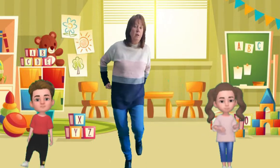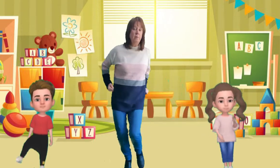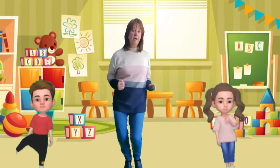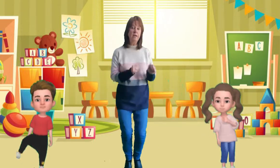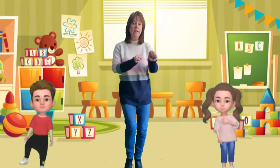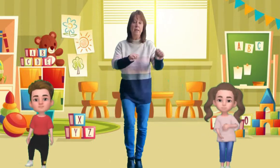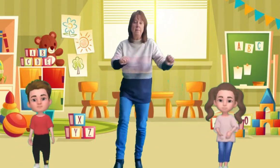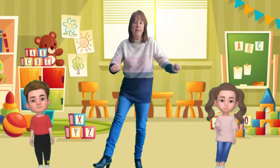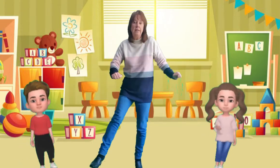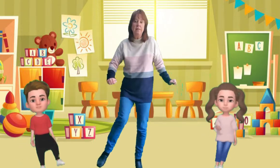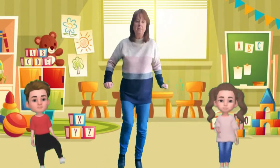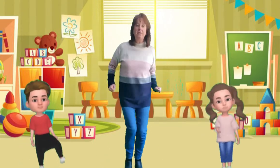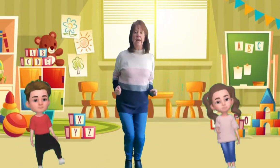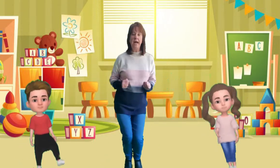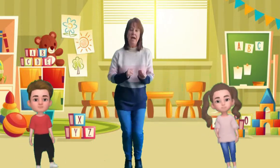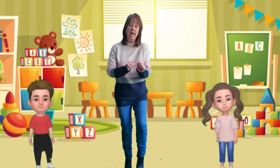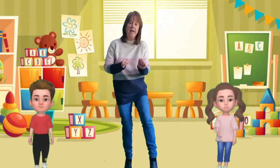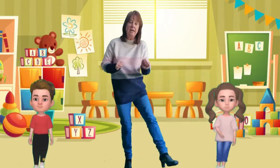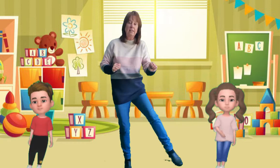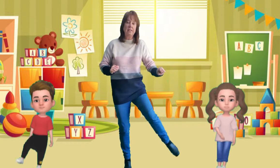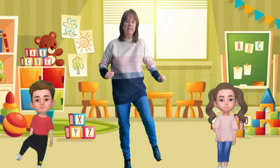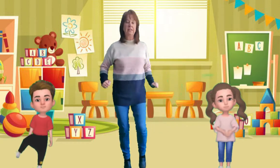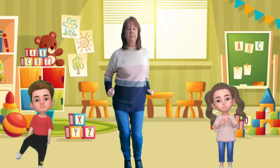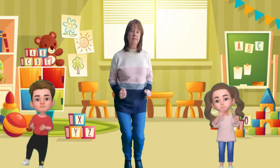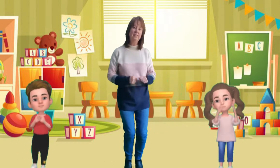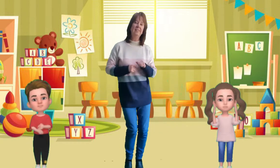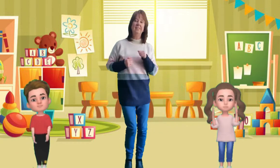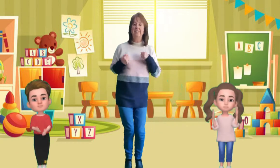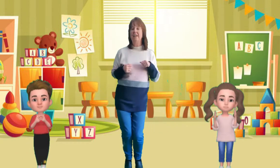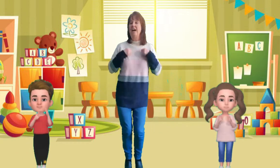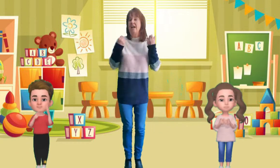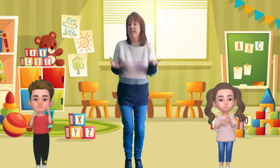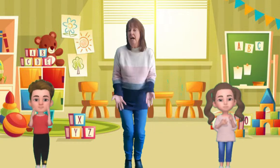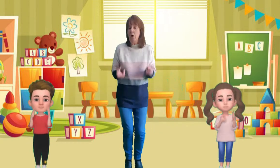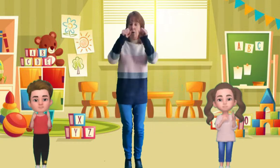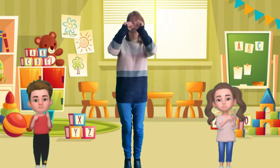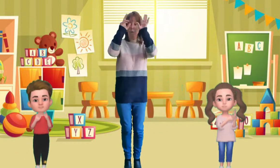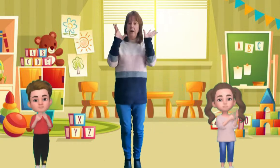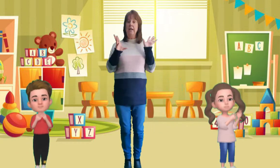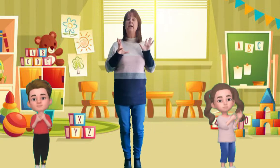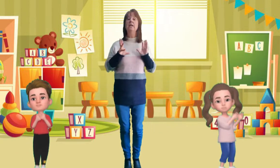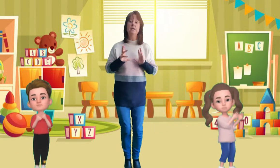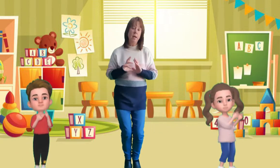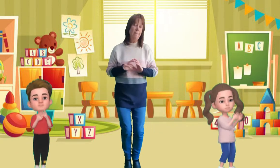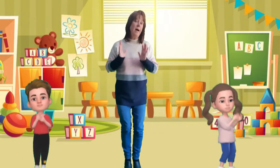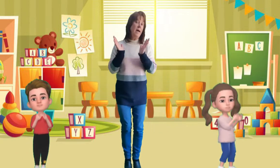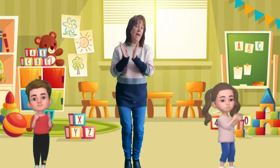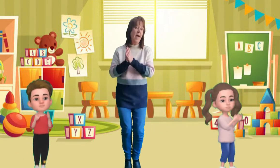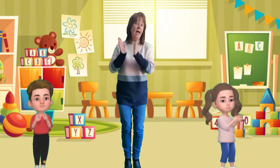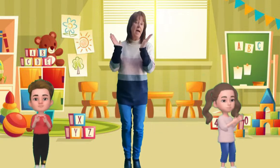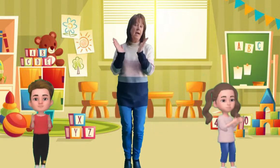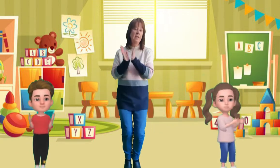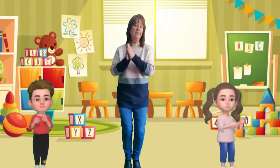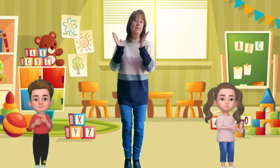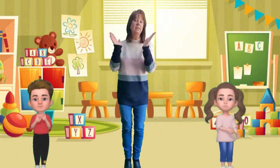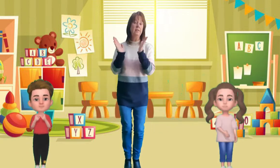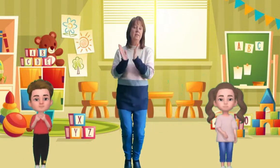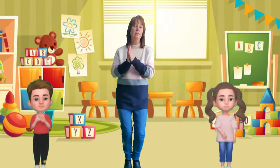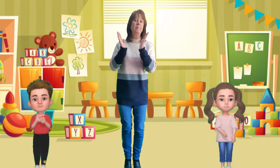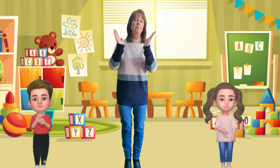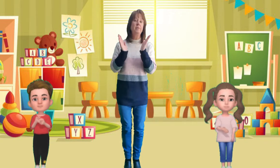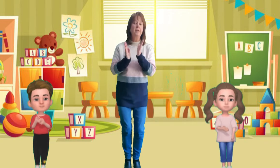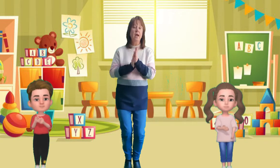move my legs, I can make them dance. Now I'm awake, I can clap my